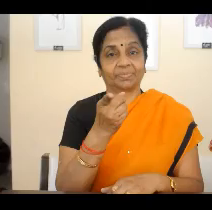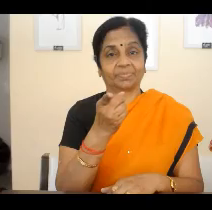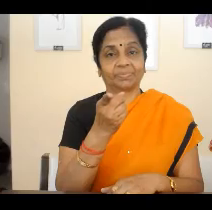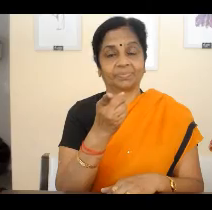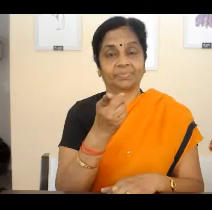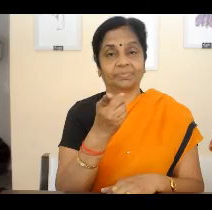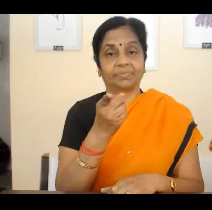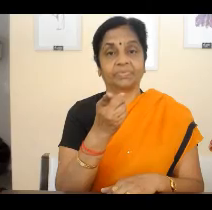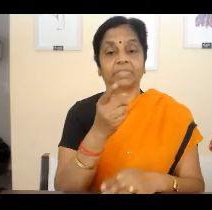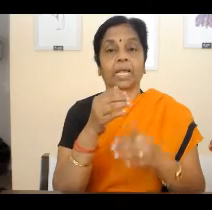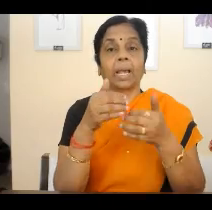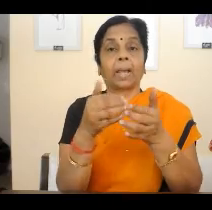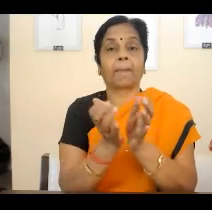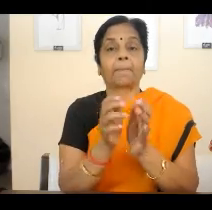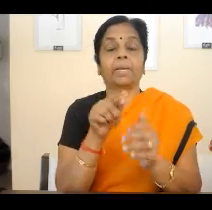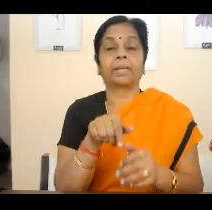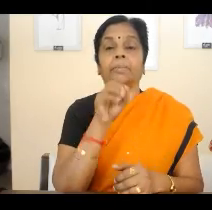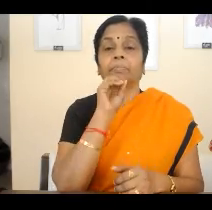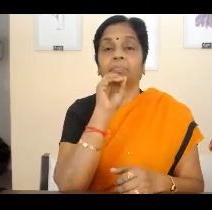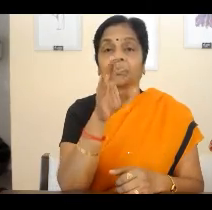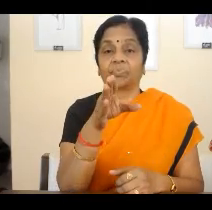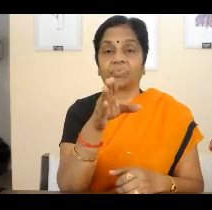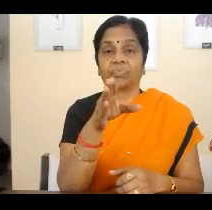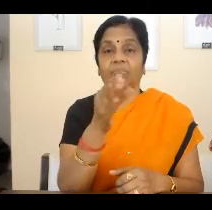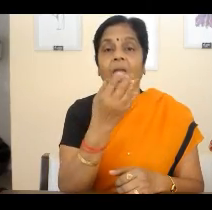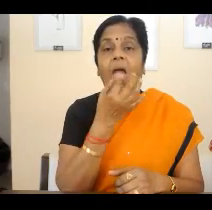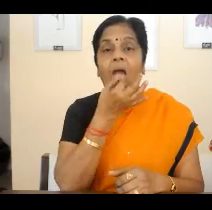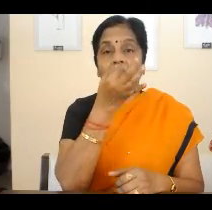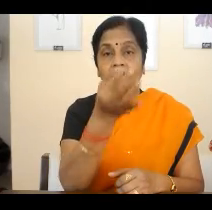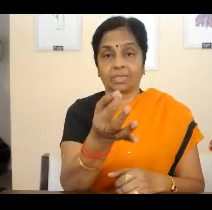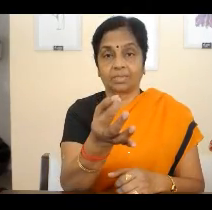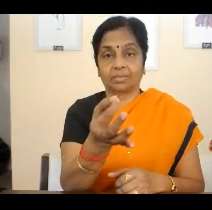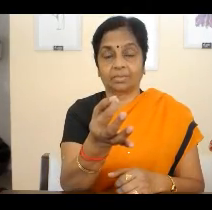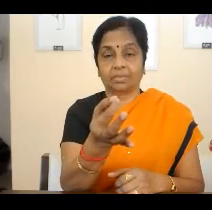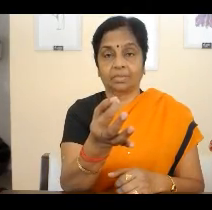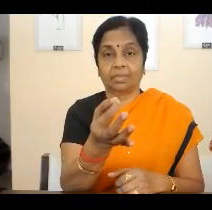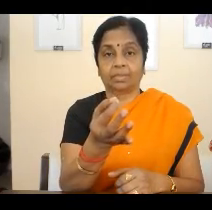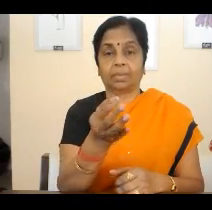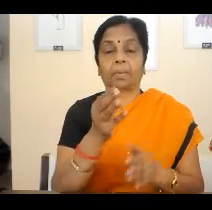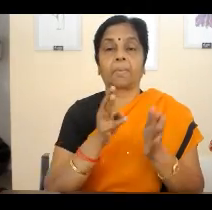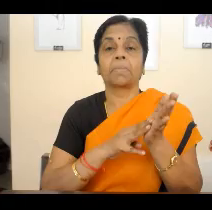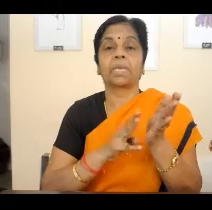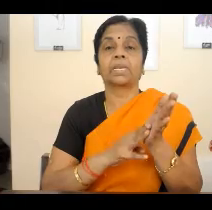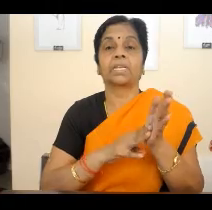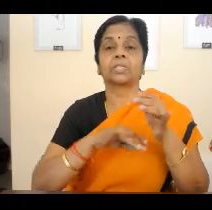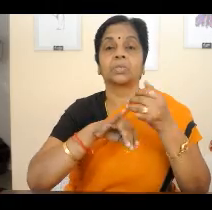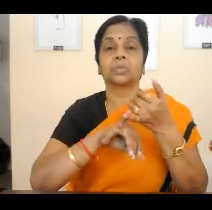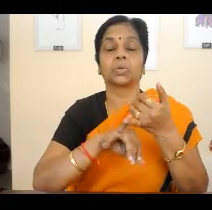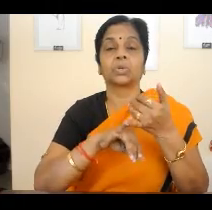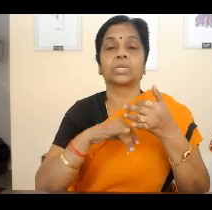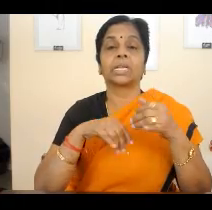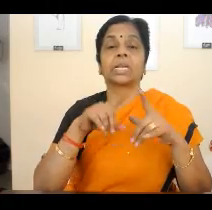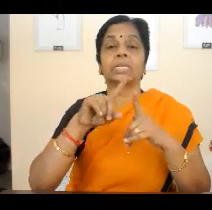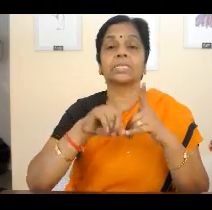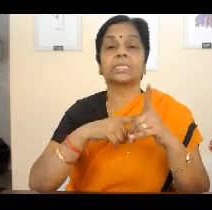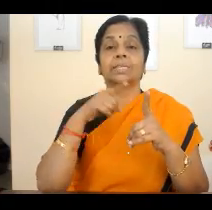The committee has asked Ministry of Social Justice,